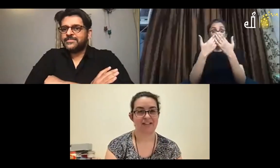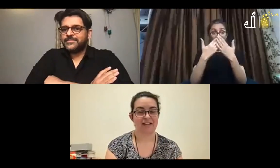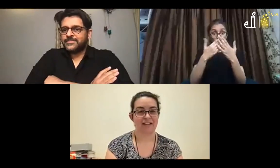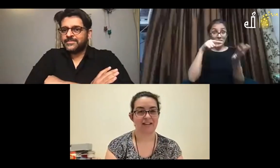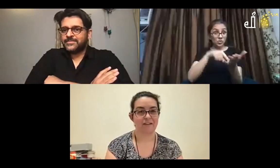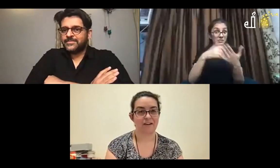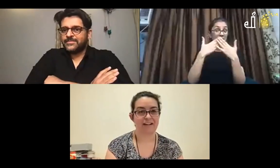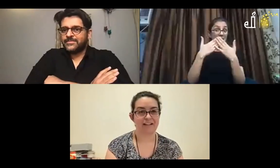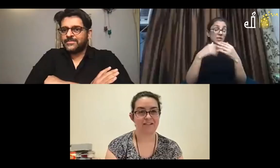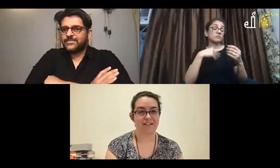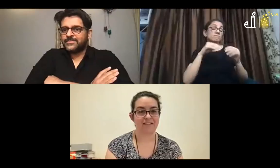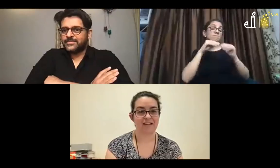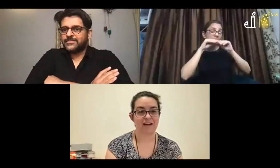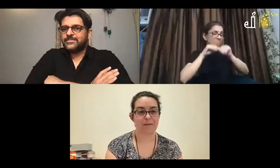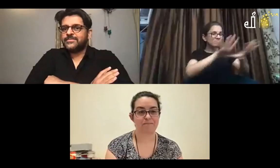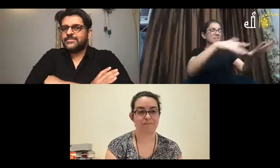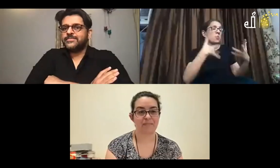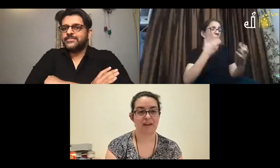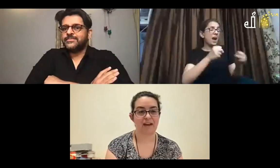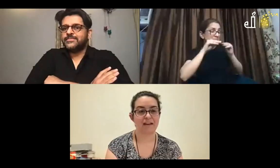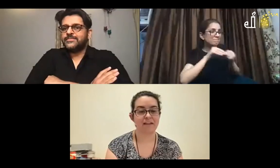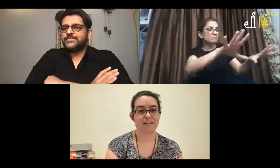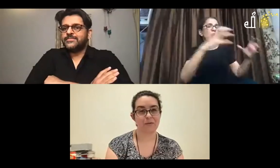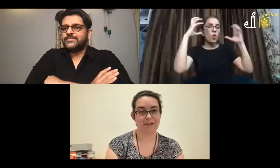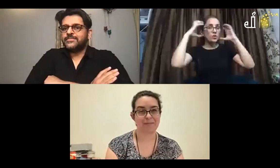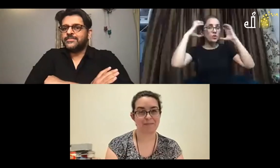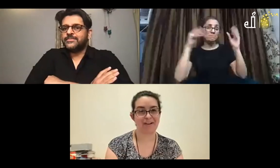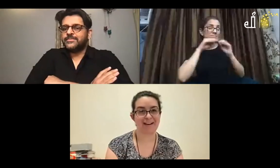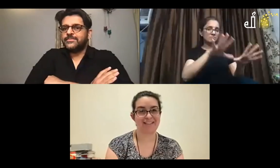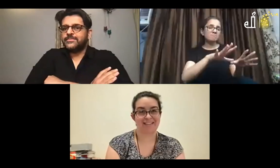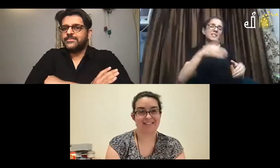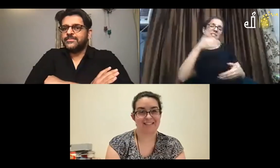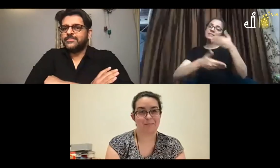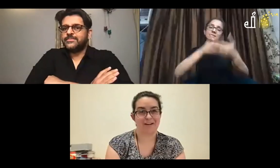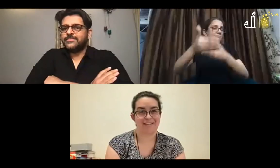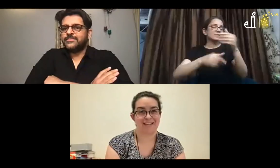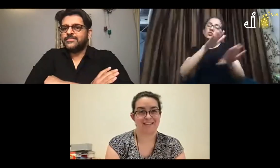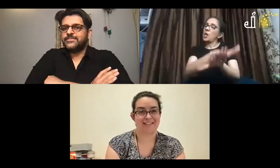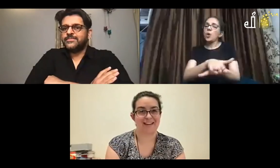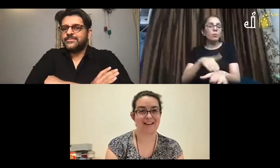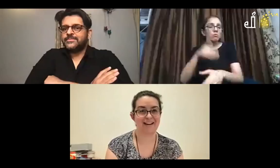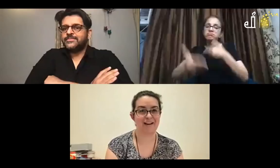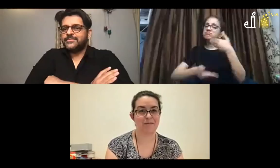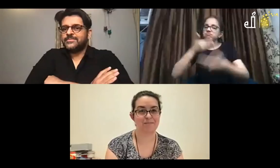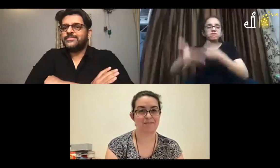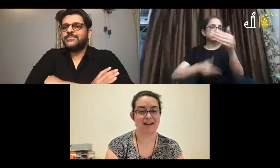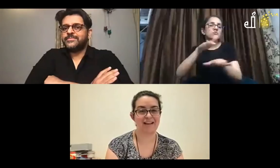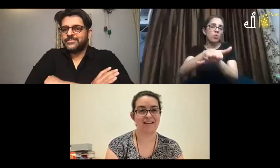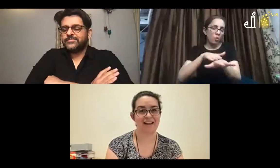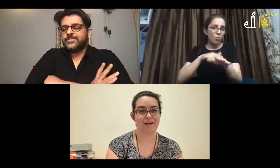goes, educating other audiologists, I think it's a work in progress. It's a slow process that